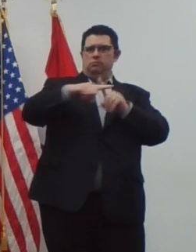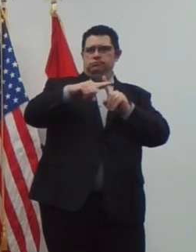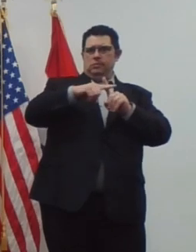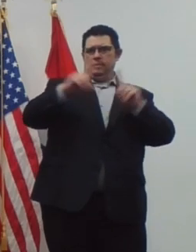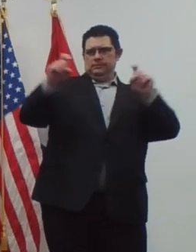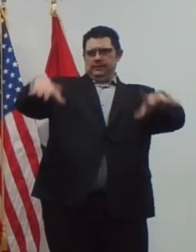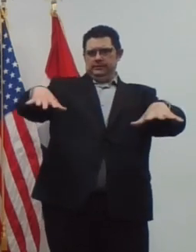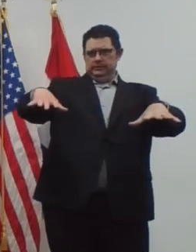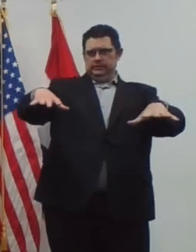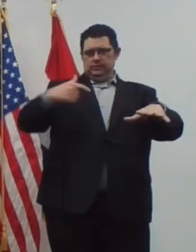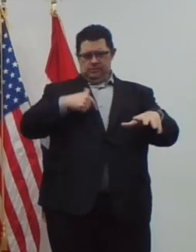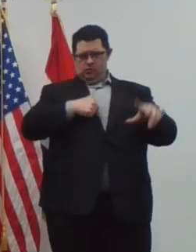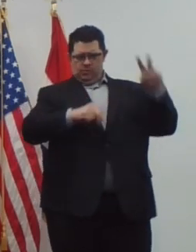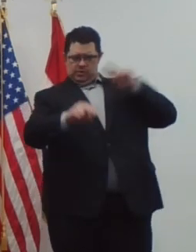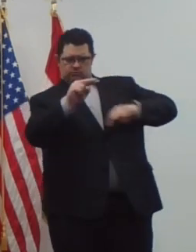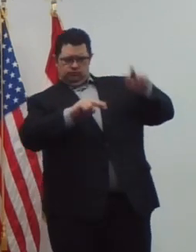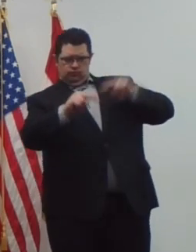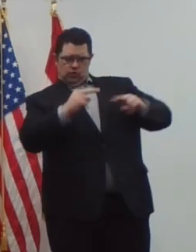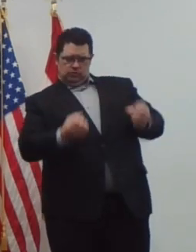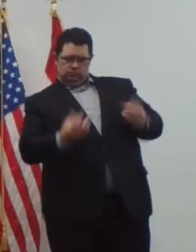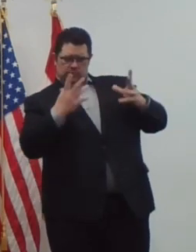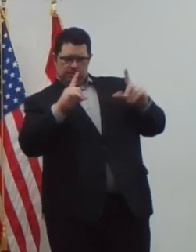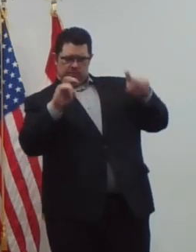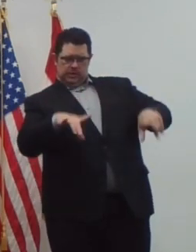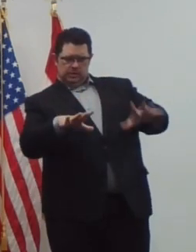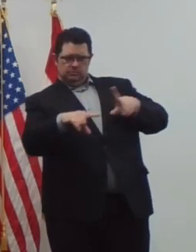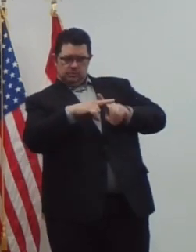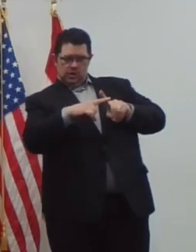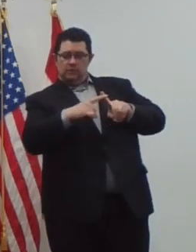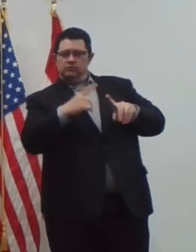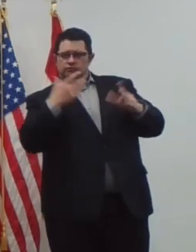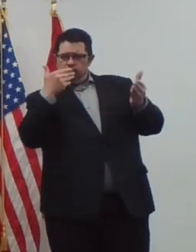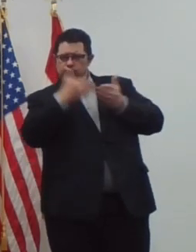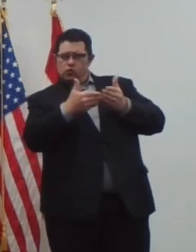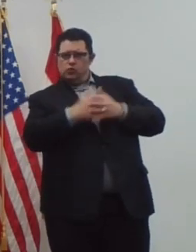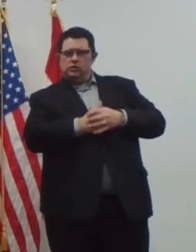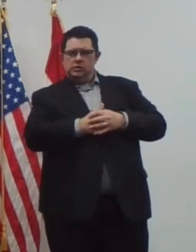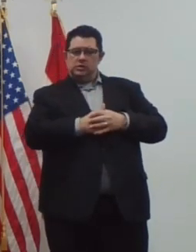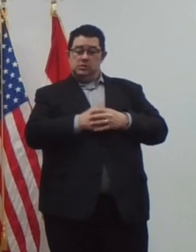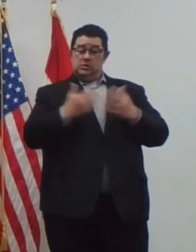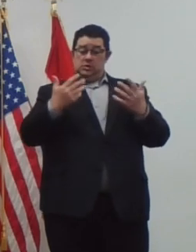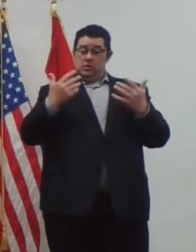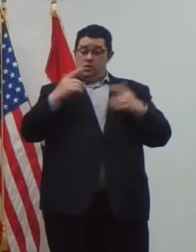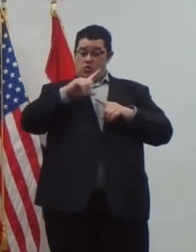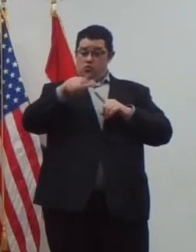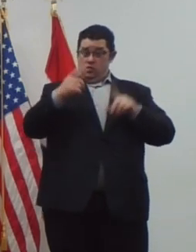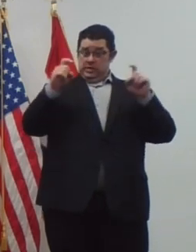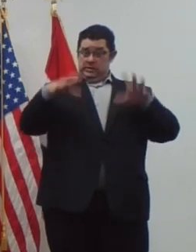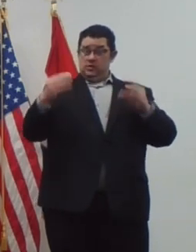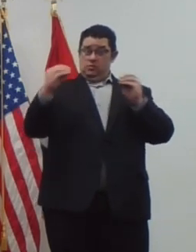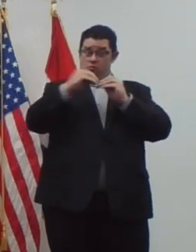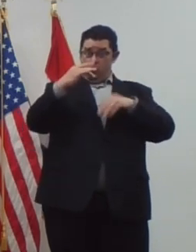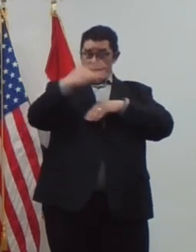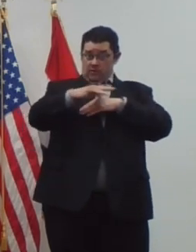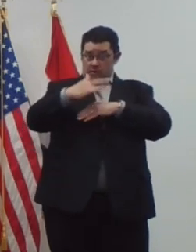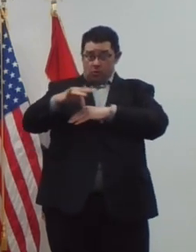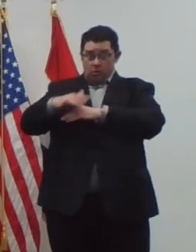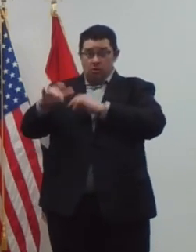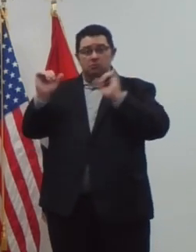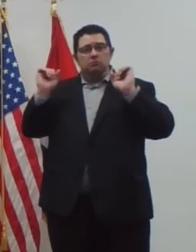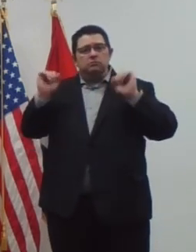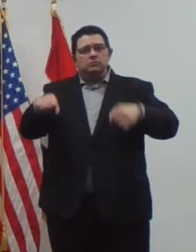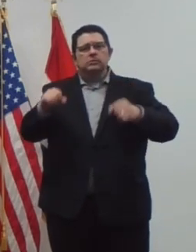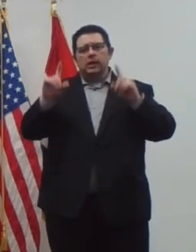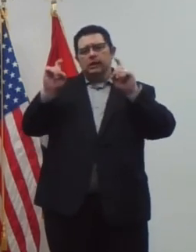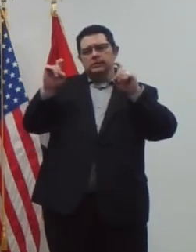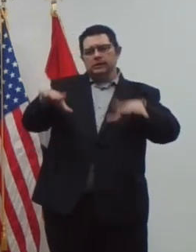very closely. As testing becomes more available, we now know that we can test symptomatic individuals in